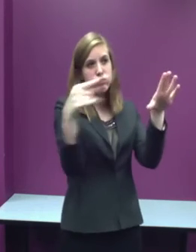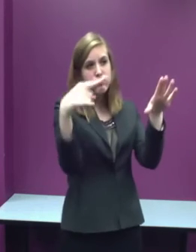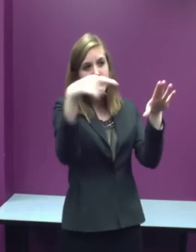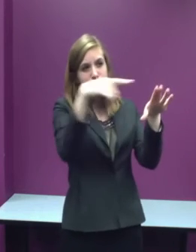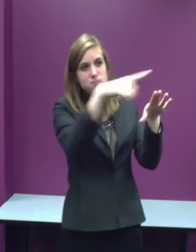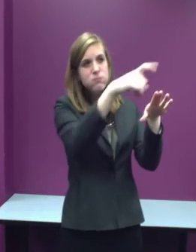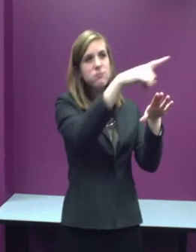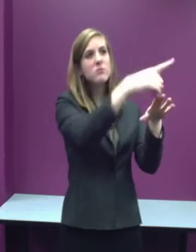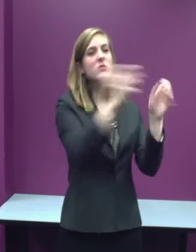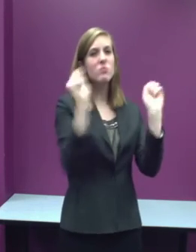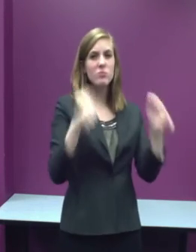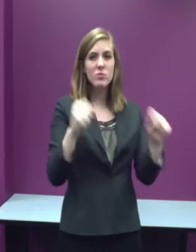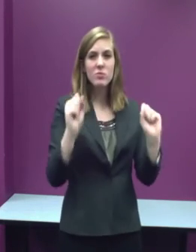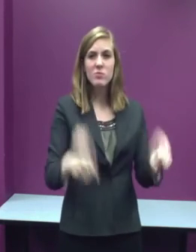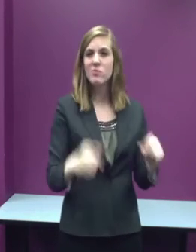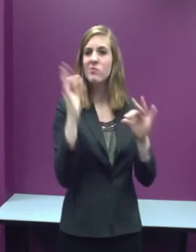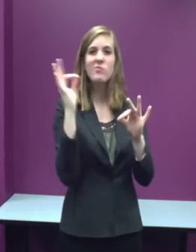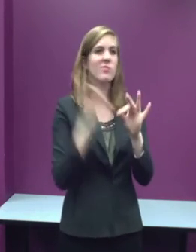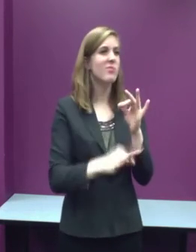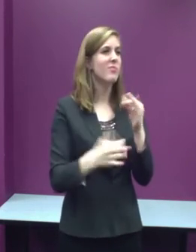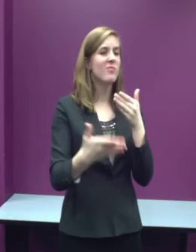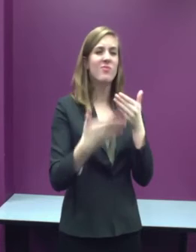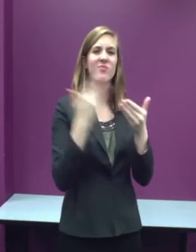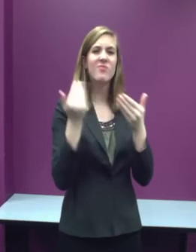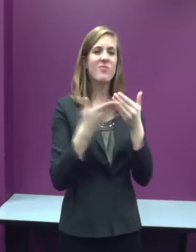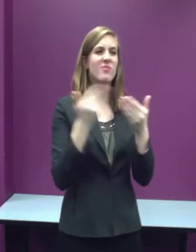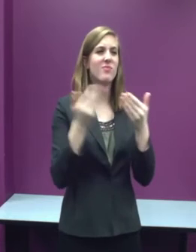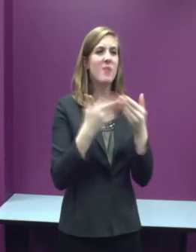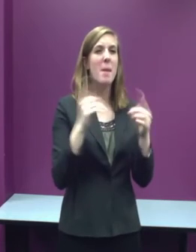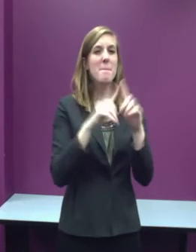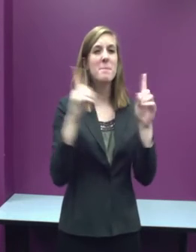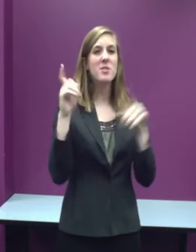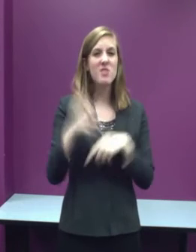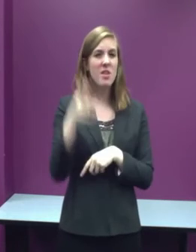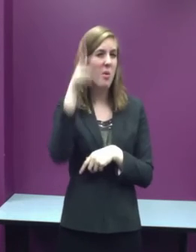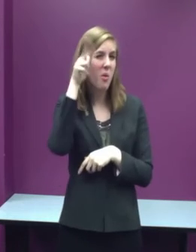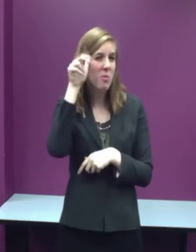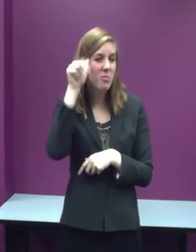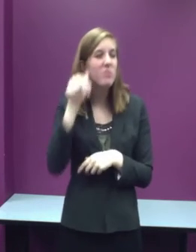horses. Sagagawea's tribe, the Shoshone, would have horses and might help.